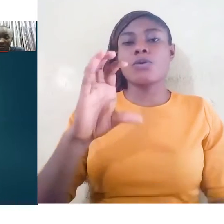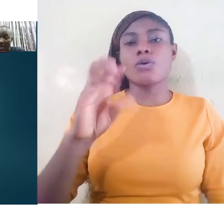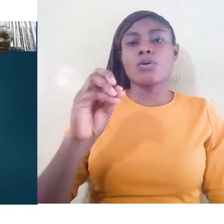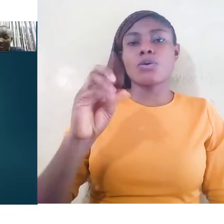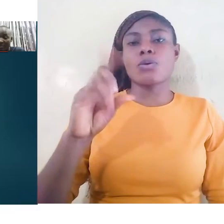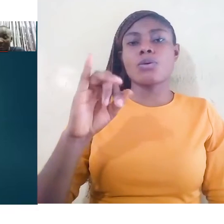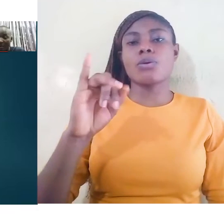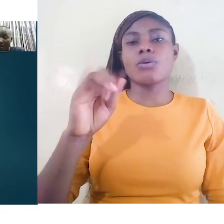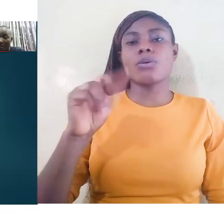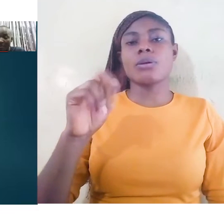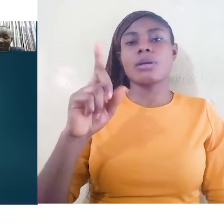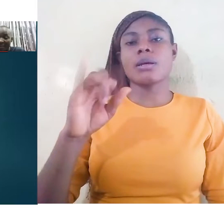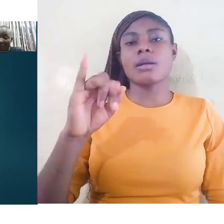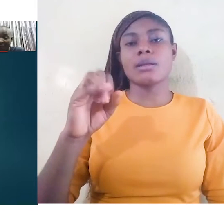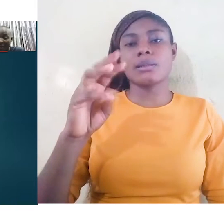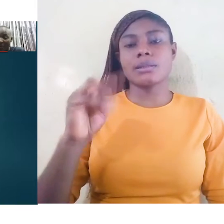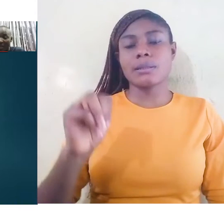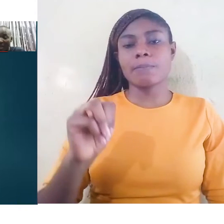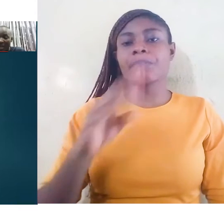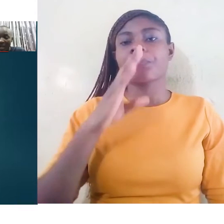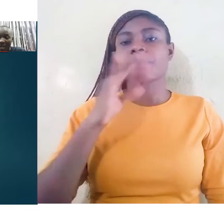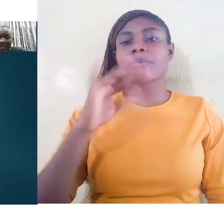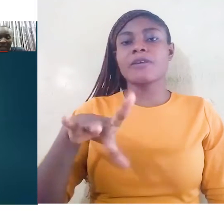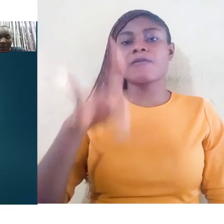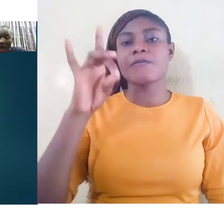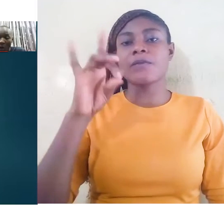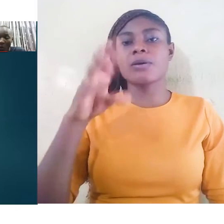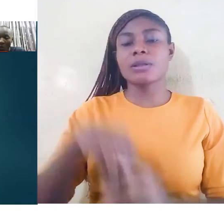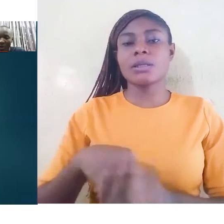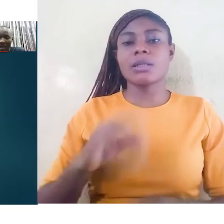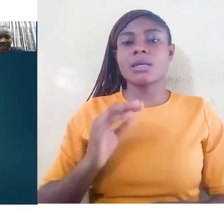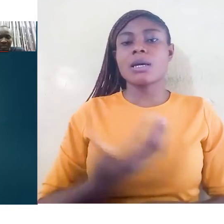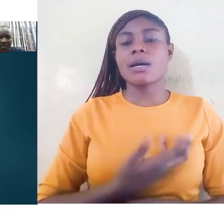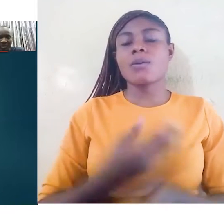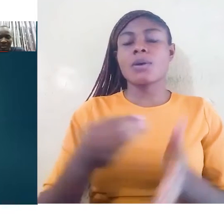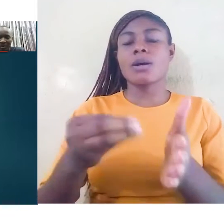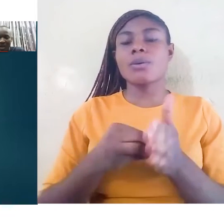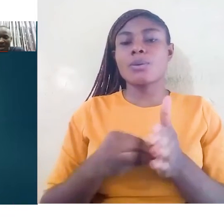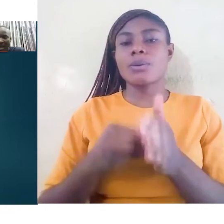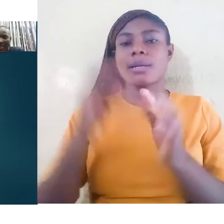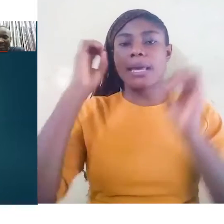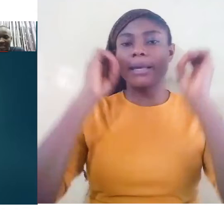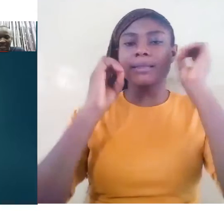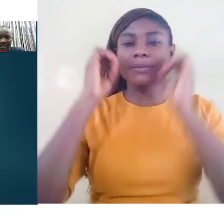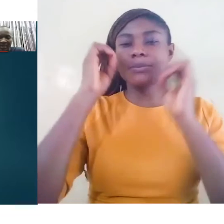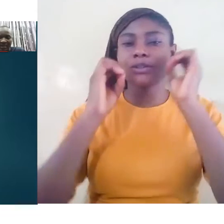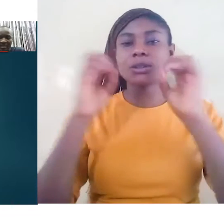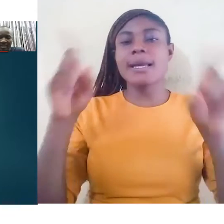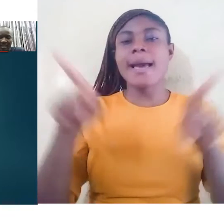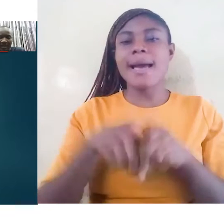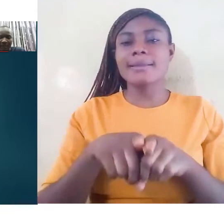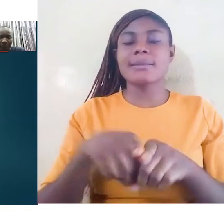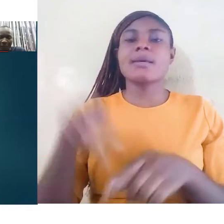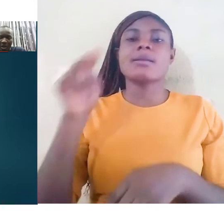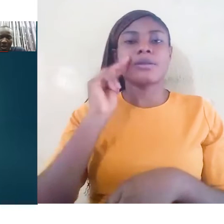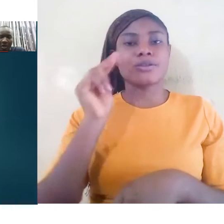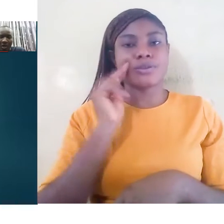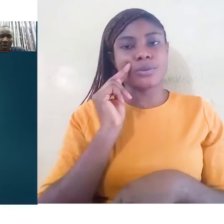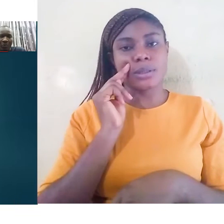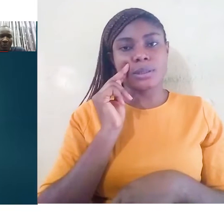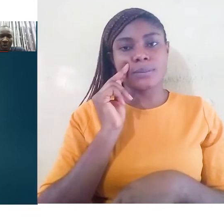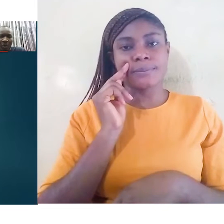colonialism being found in our own expression as Nigerians.